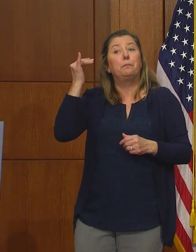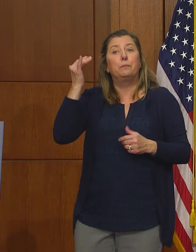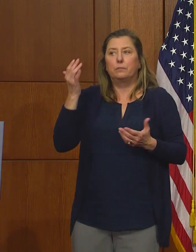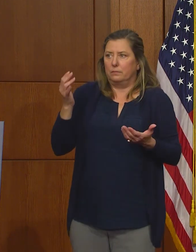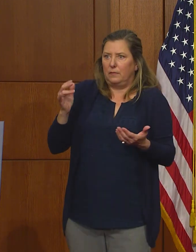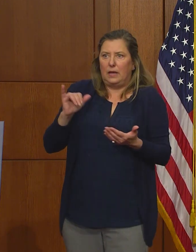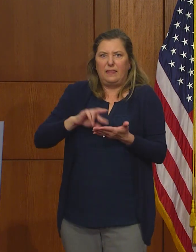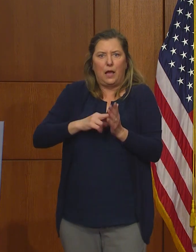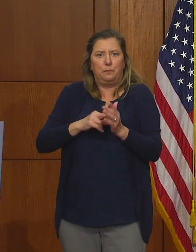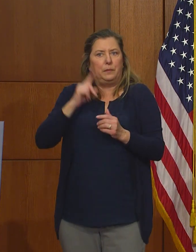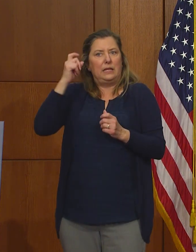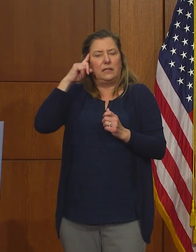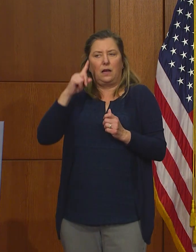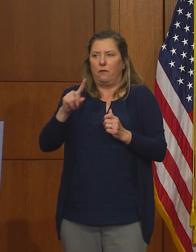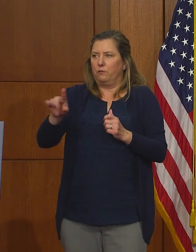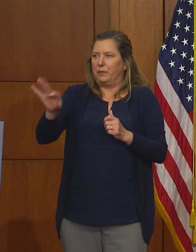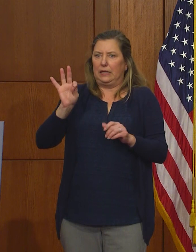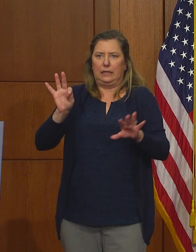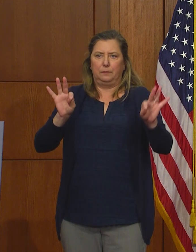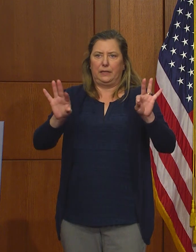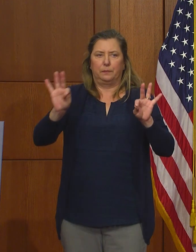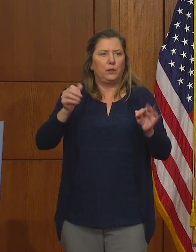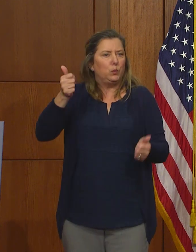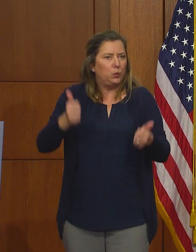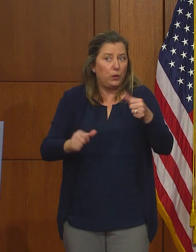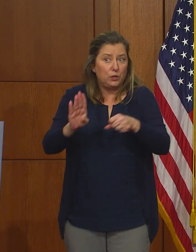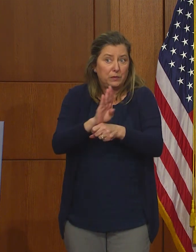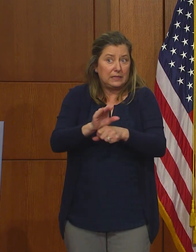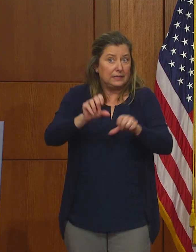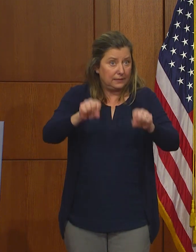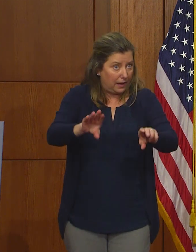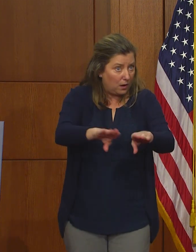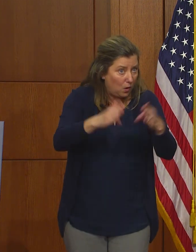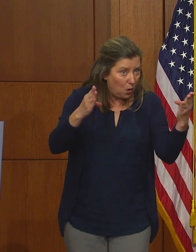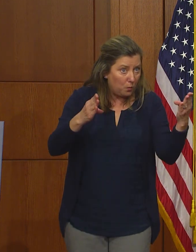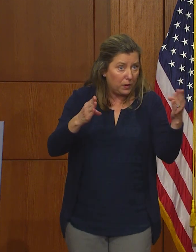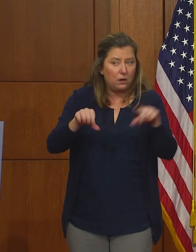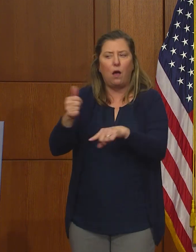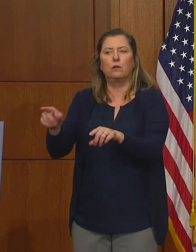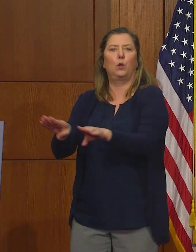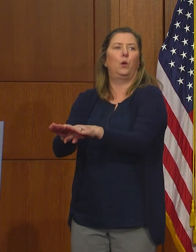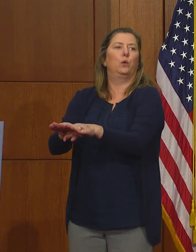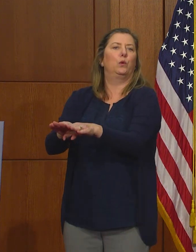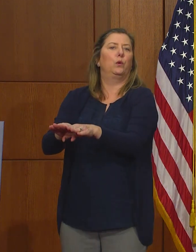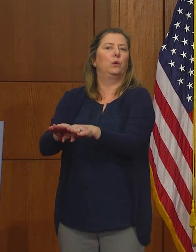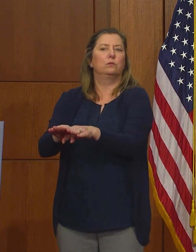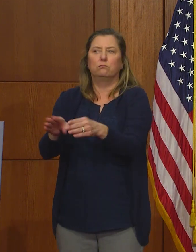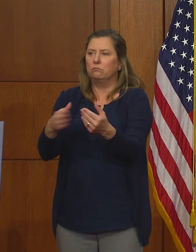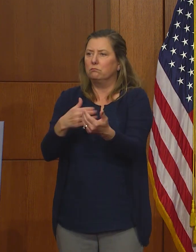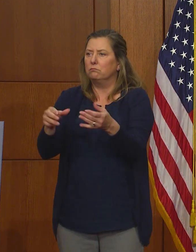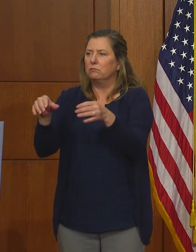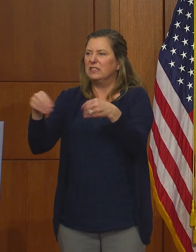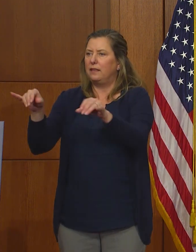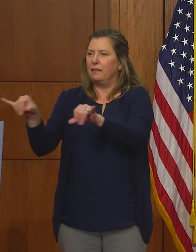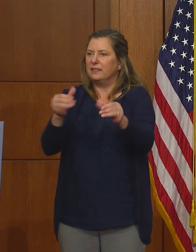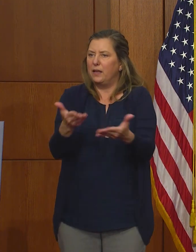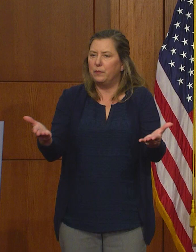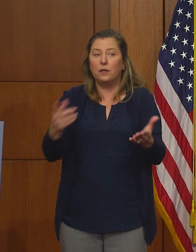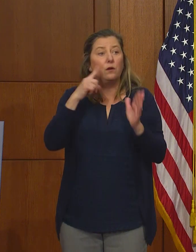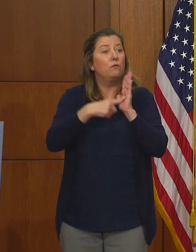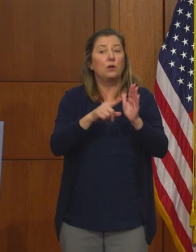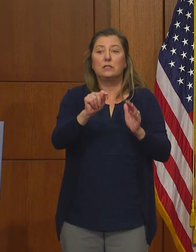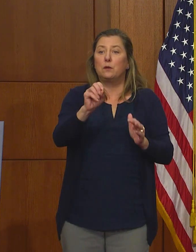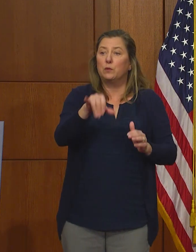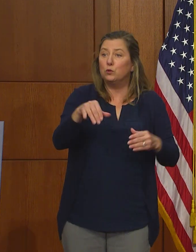the government picking very deliberately which businesses can open and which ones will close that sell the same product. Take the toy store,